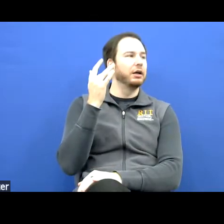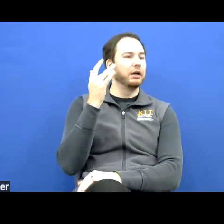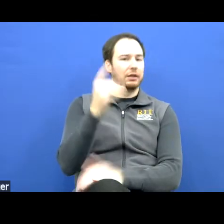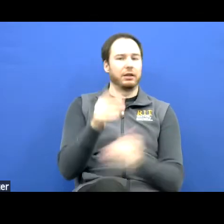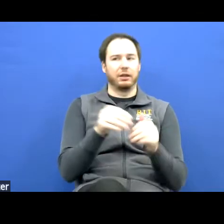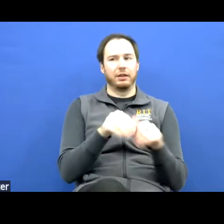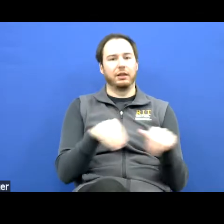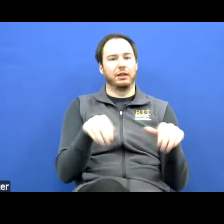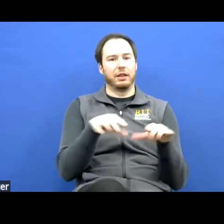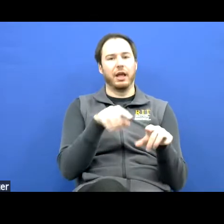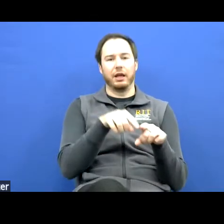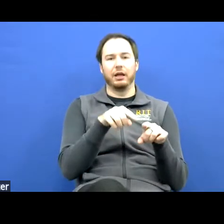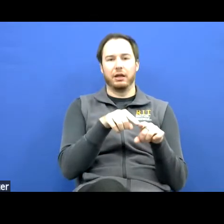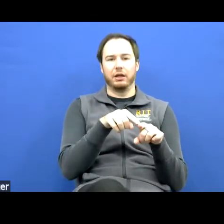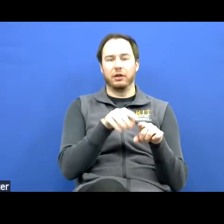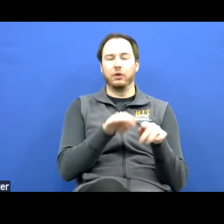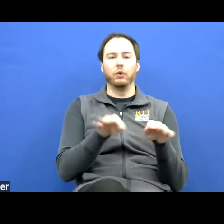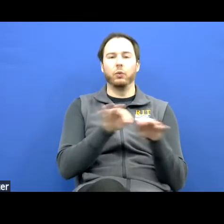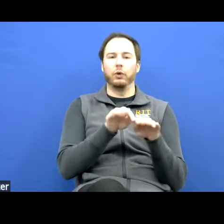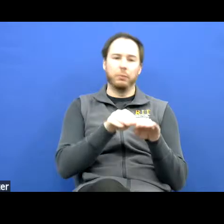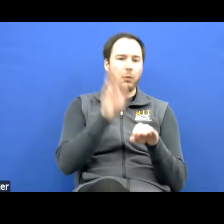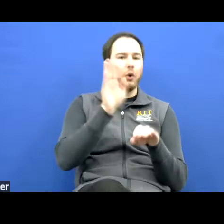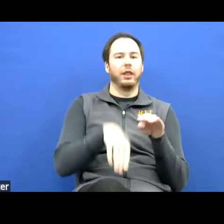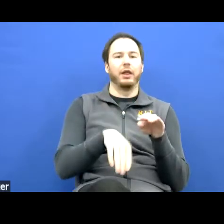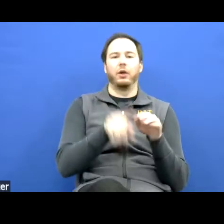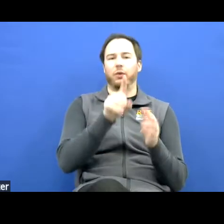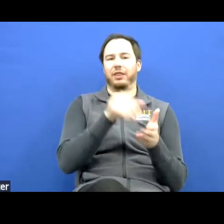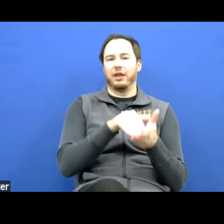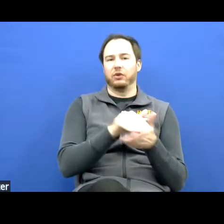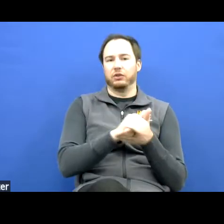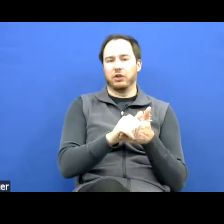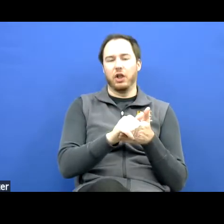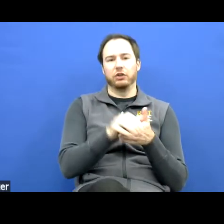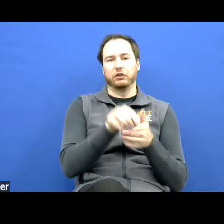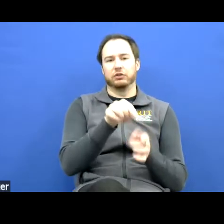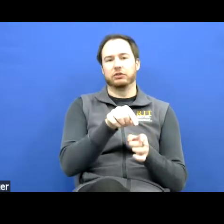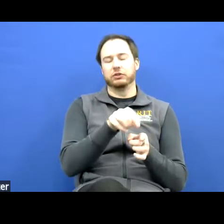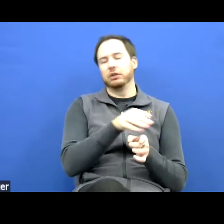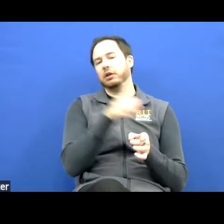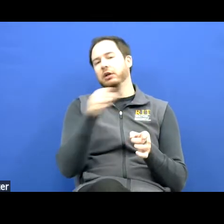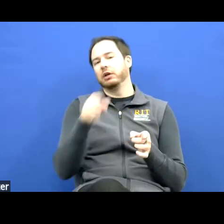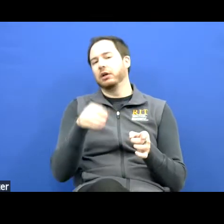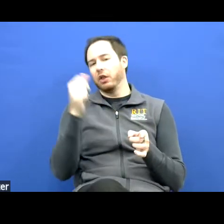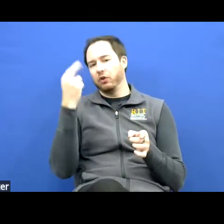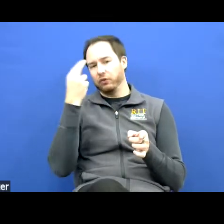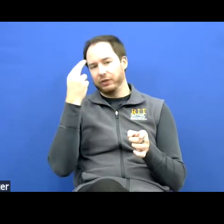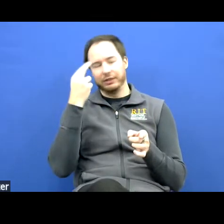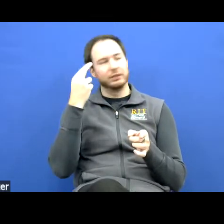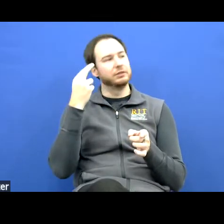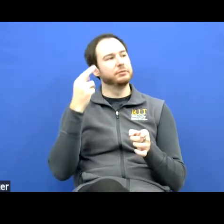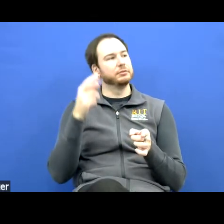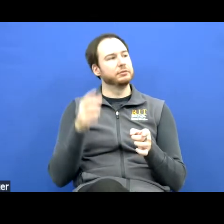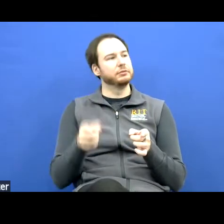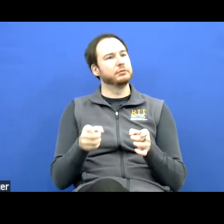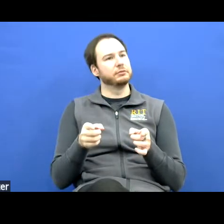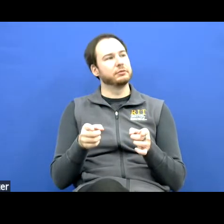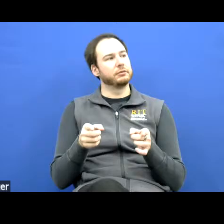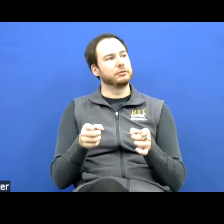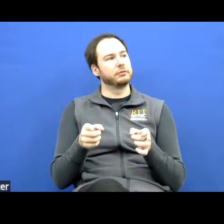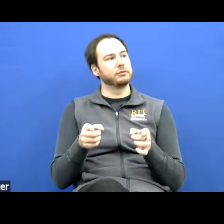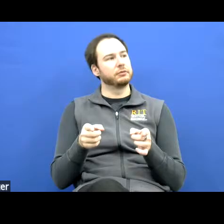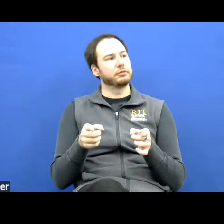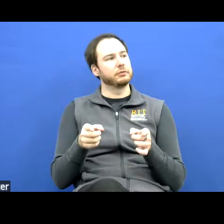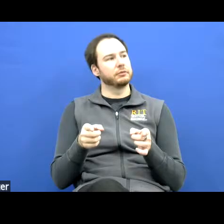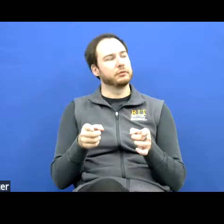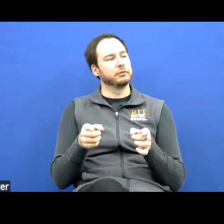land is worth more than $1,000. Another of them is that